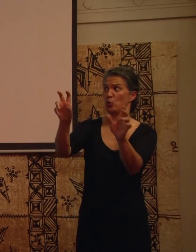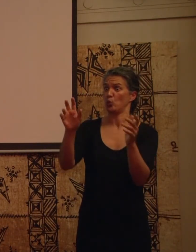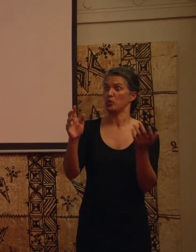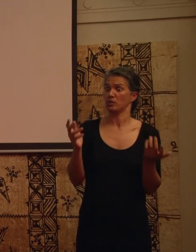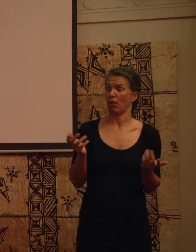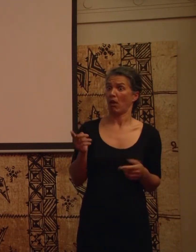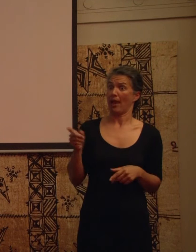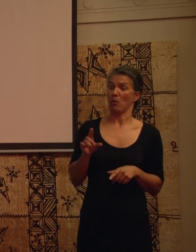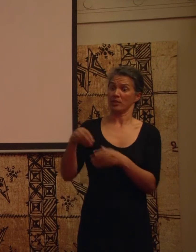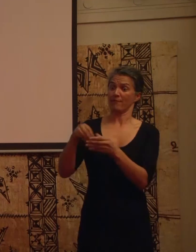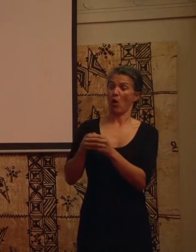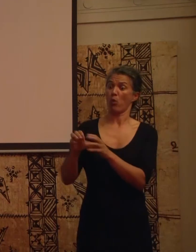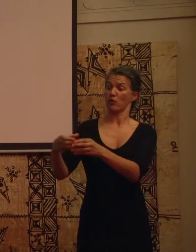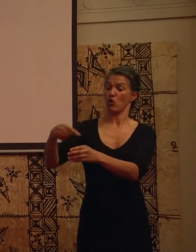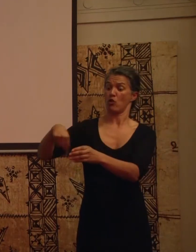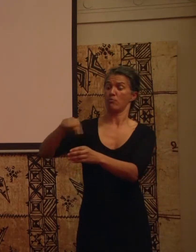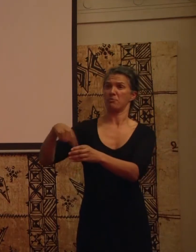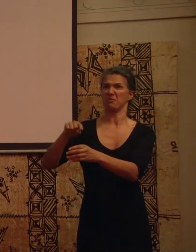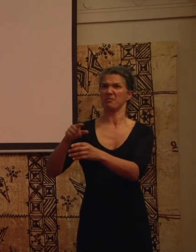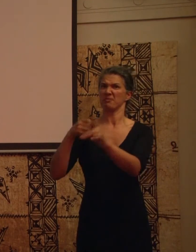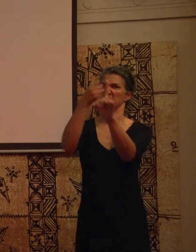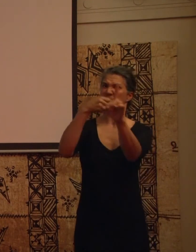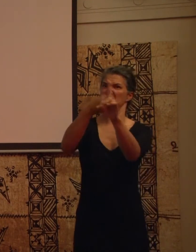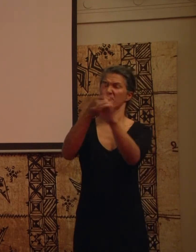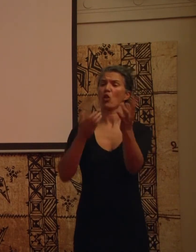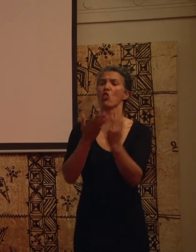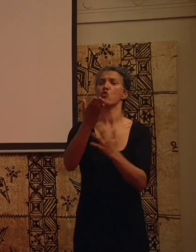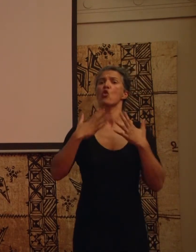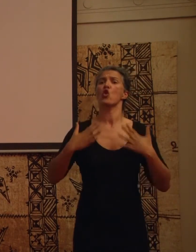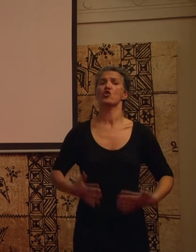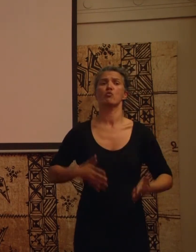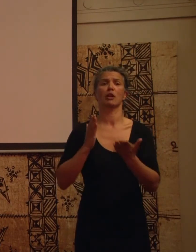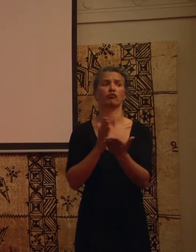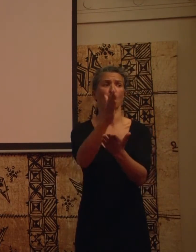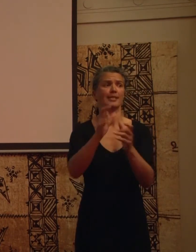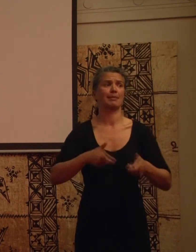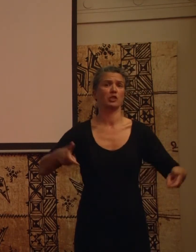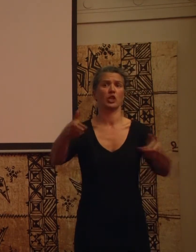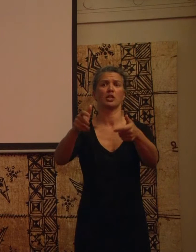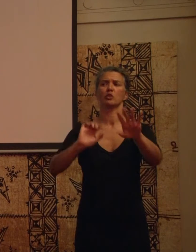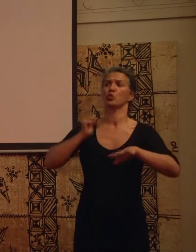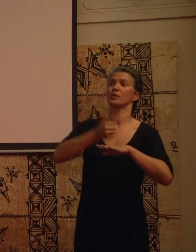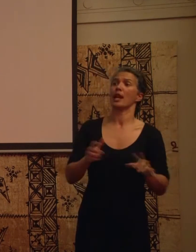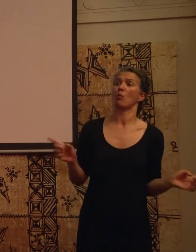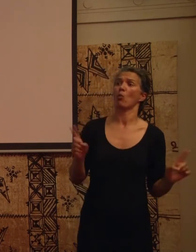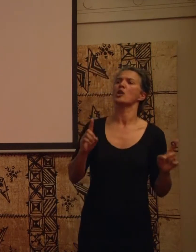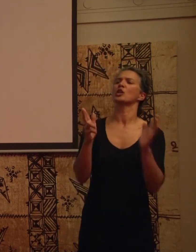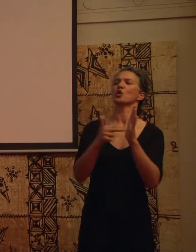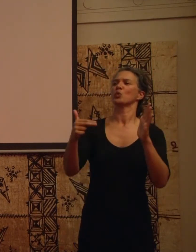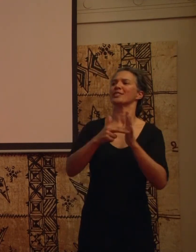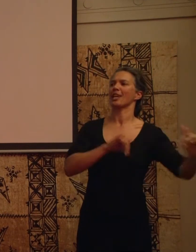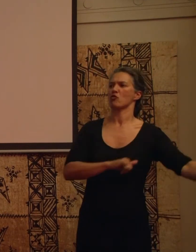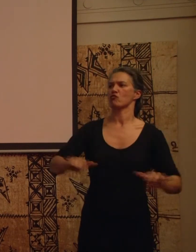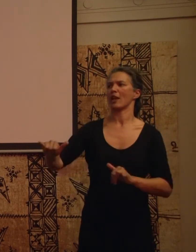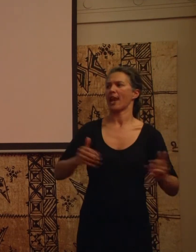who, via the Human Rights Commission, spearheaded the push for the establishment of the New Zealand Relay Service, which is